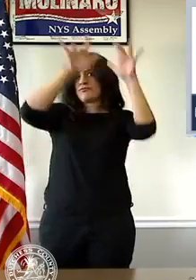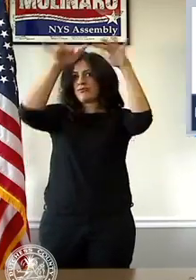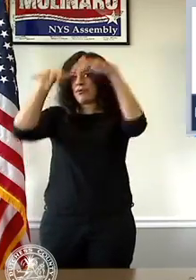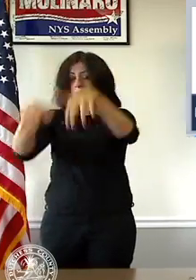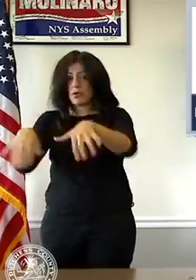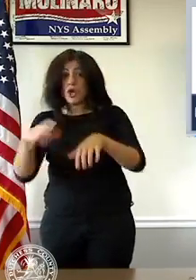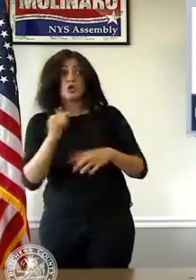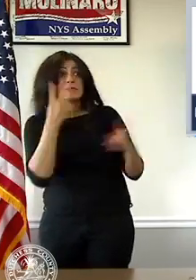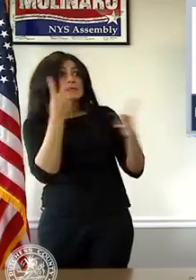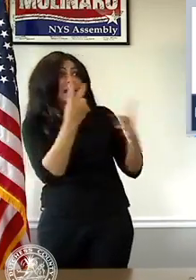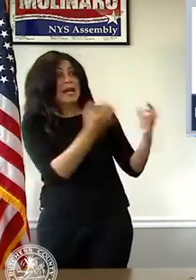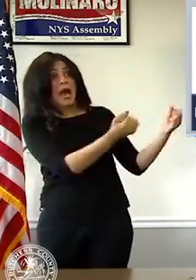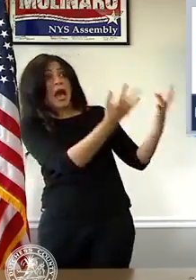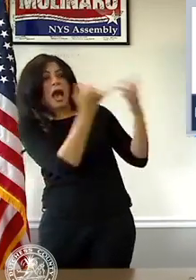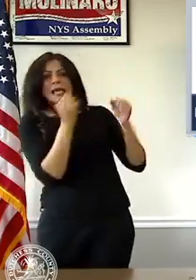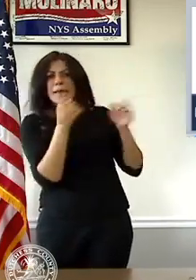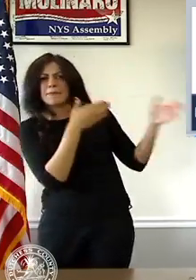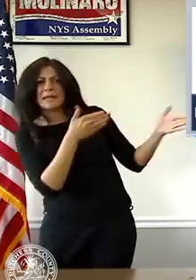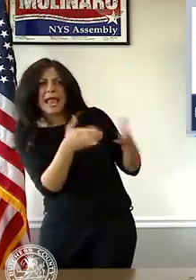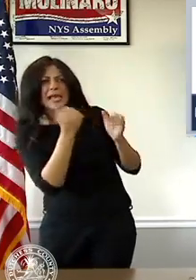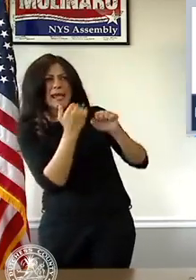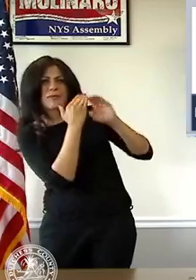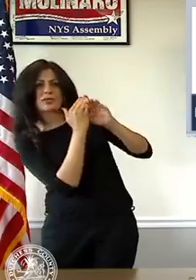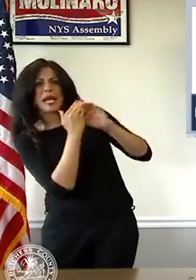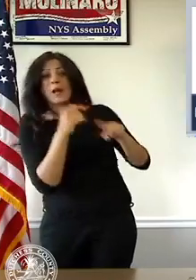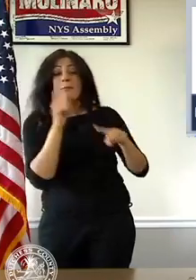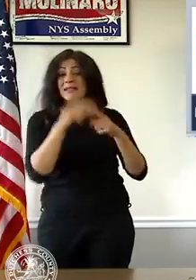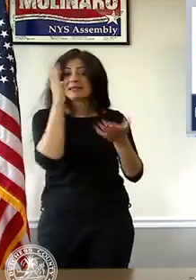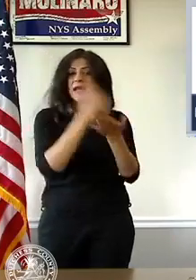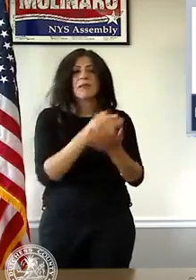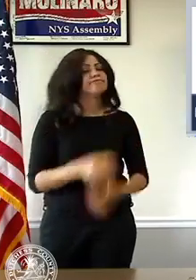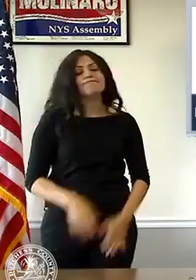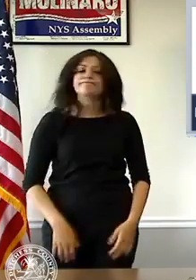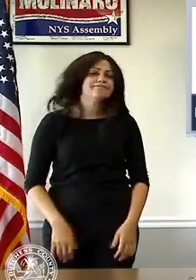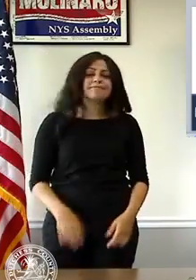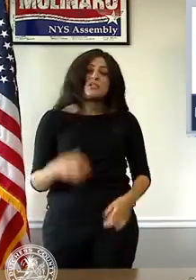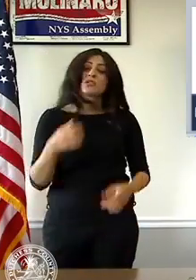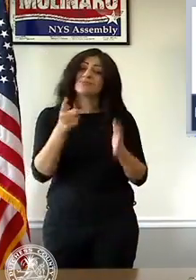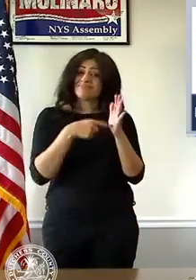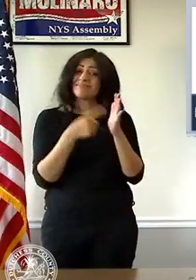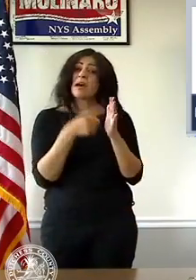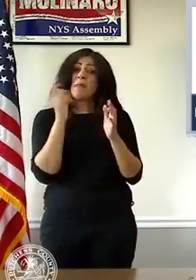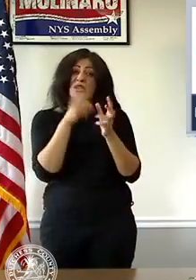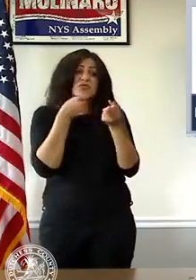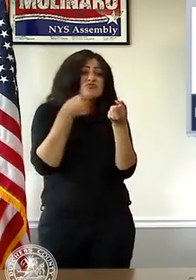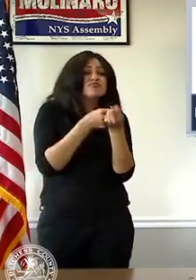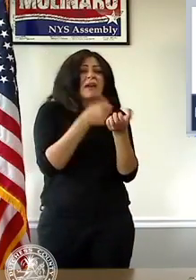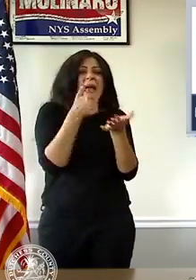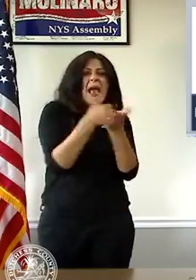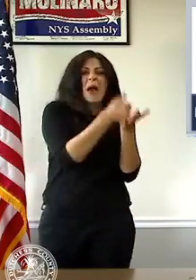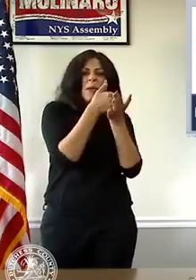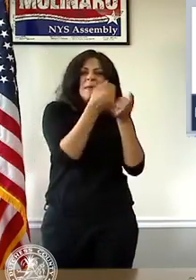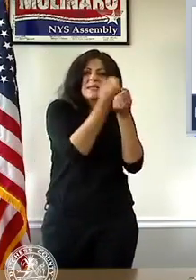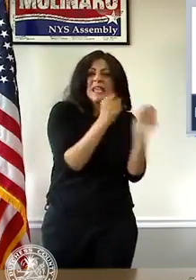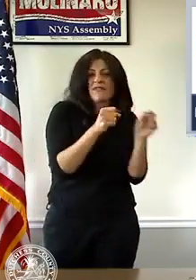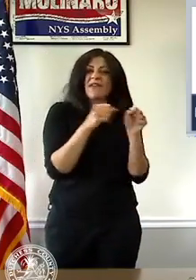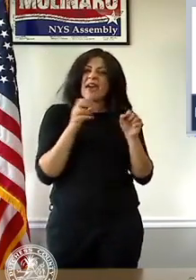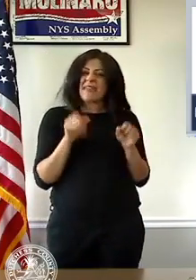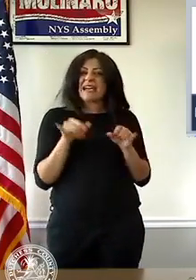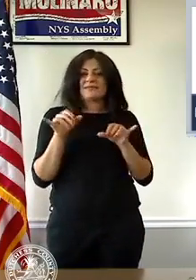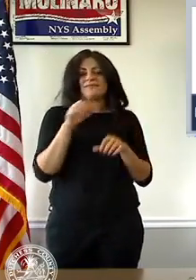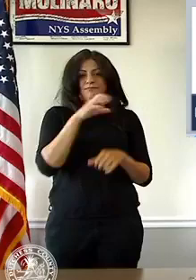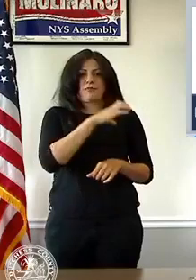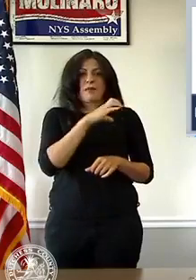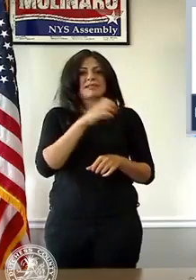what makes sense, but sometimes we also just have to enable it to occur in a safe fashion, and that's what law enforcement did